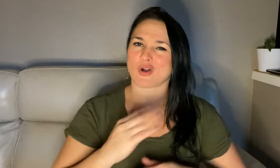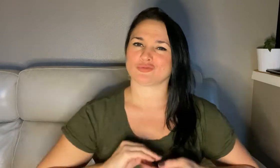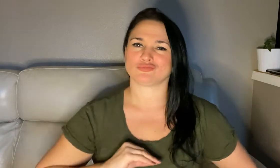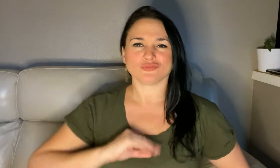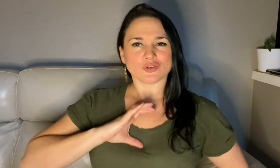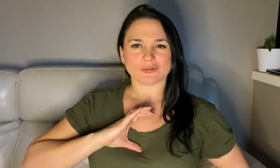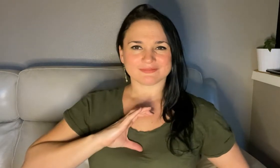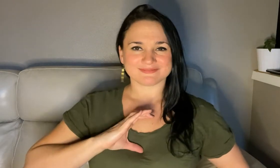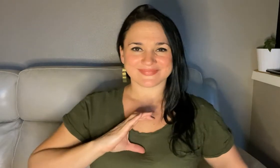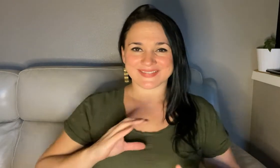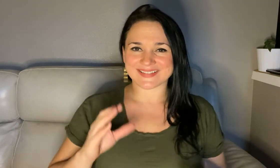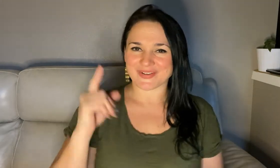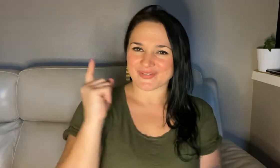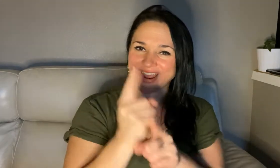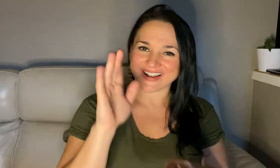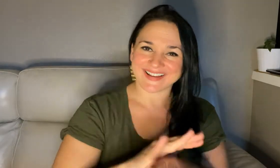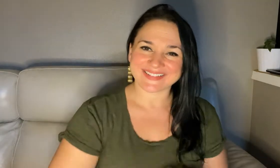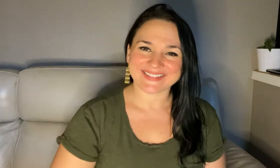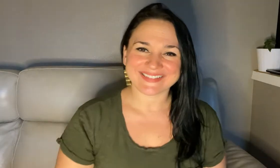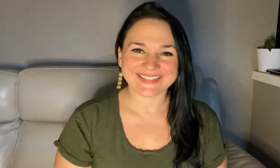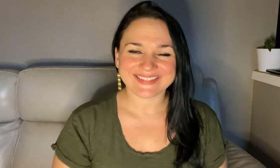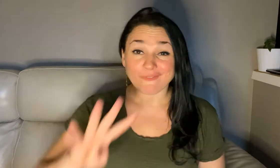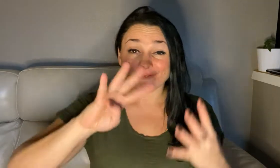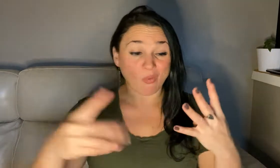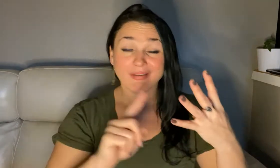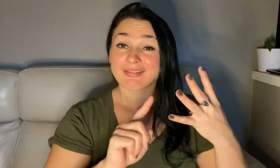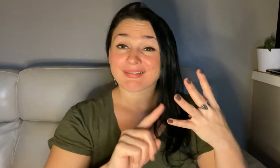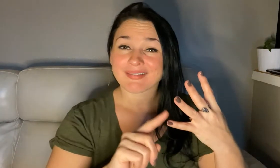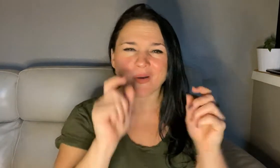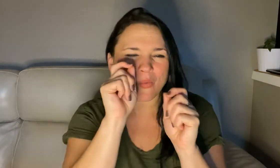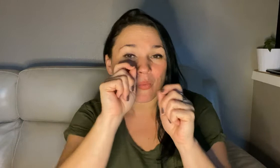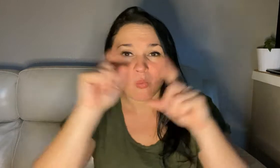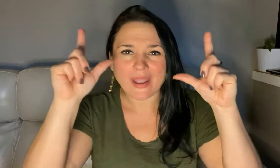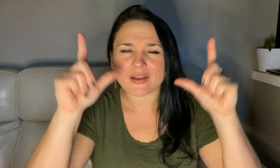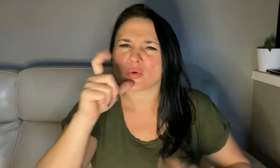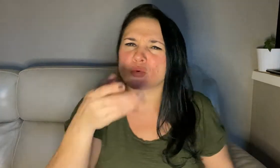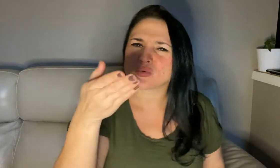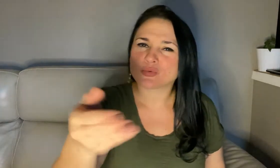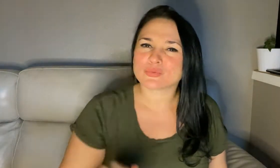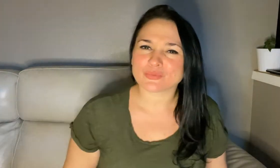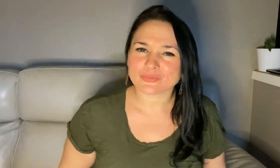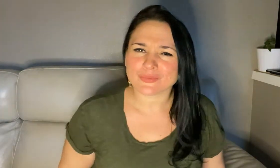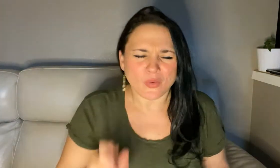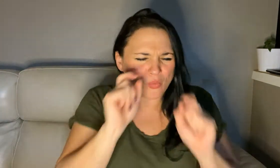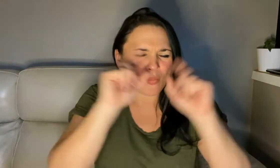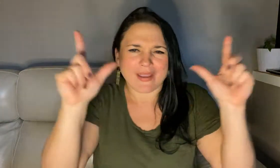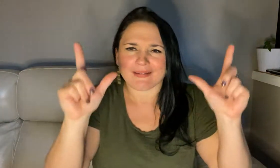yourself to grow, and your self-esteem will be rebuilt and be right on. Now, the fourth thing is to wake up who you